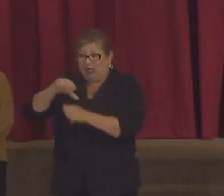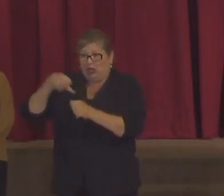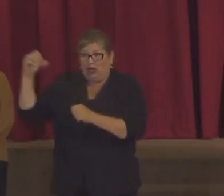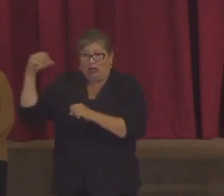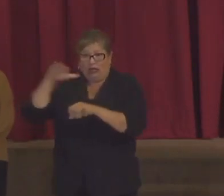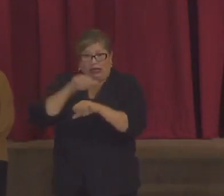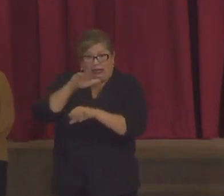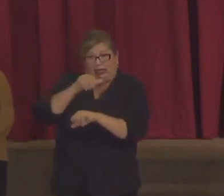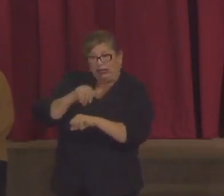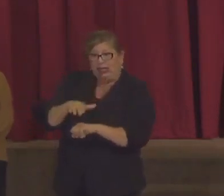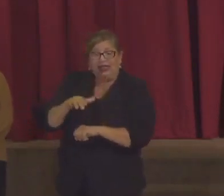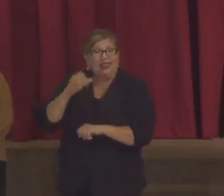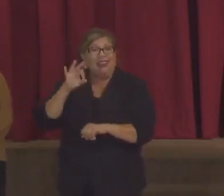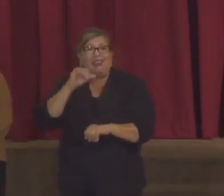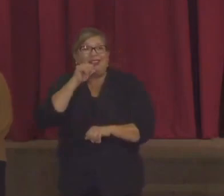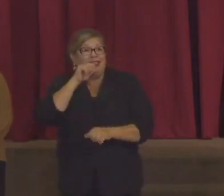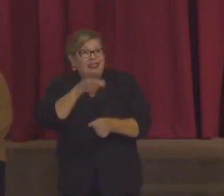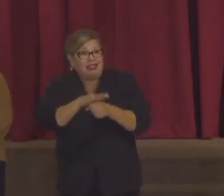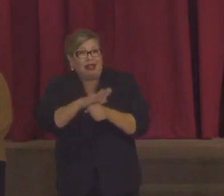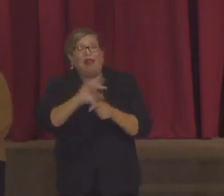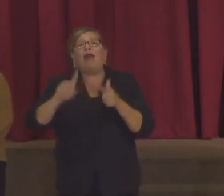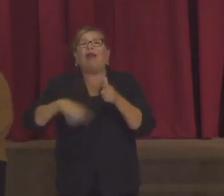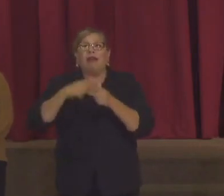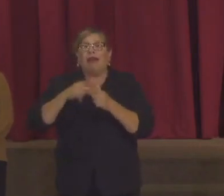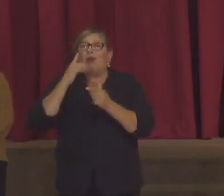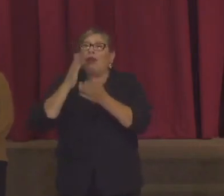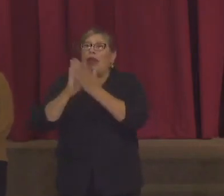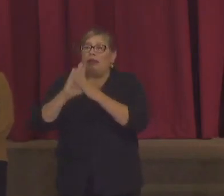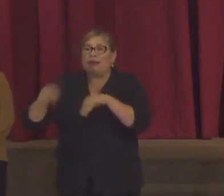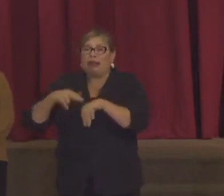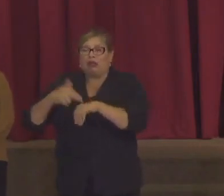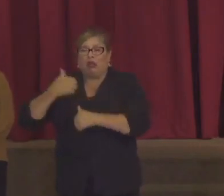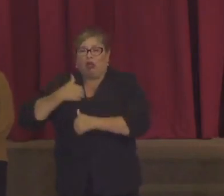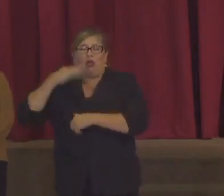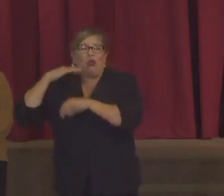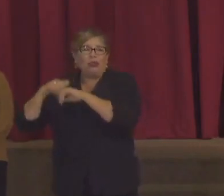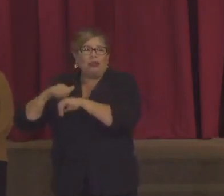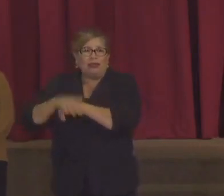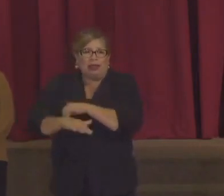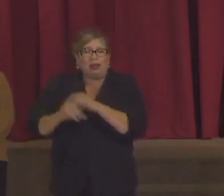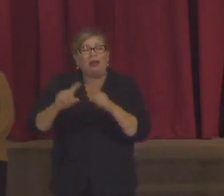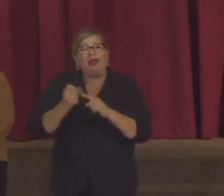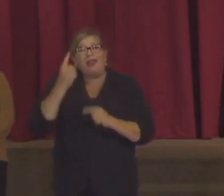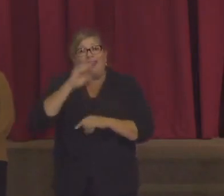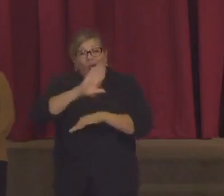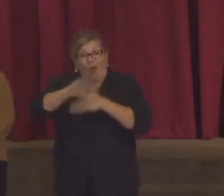supports. But all of that is done through a command and support structure